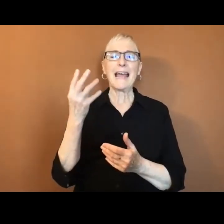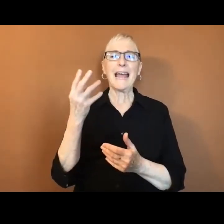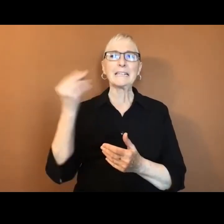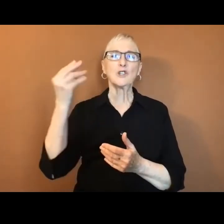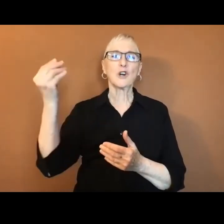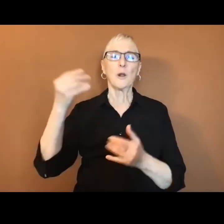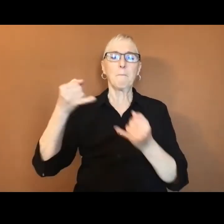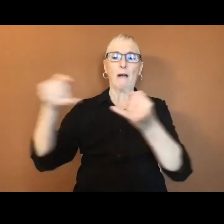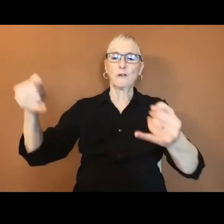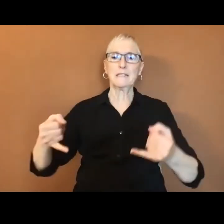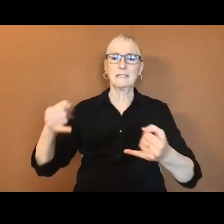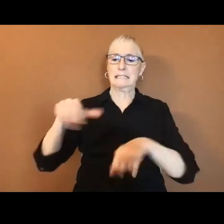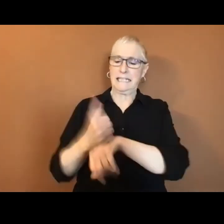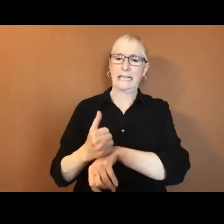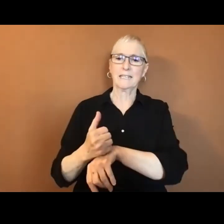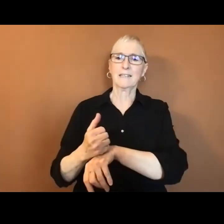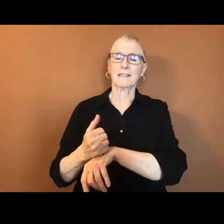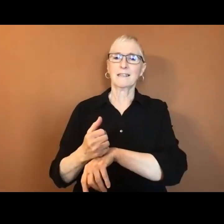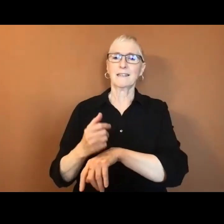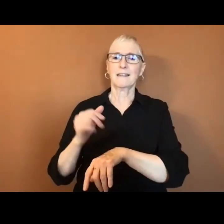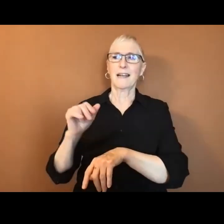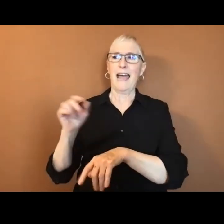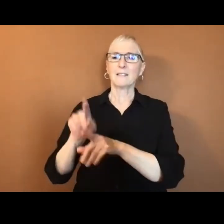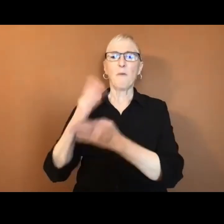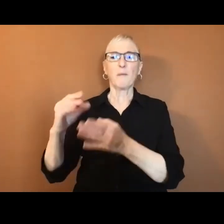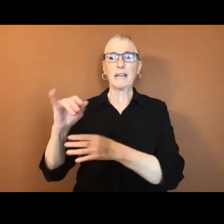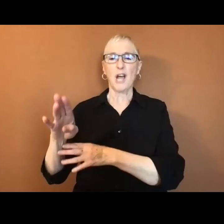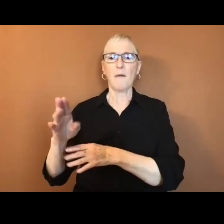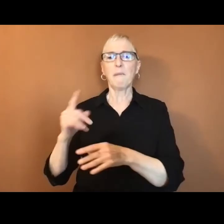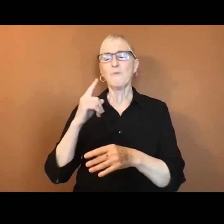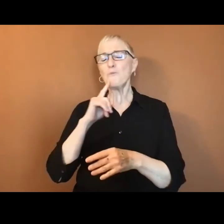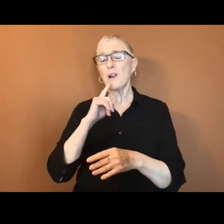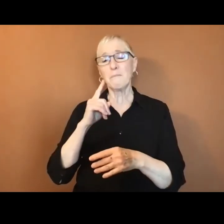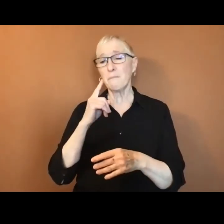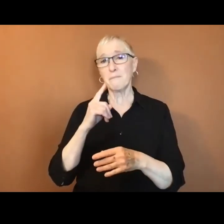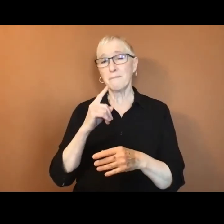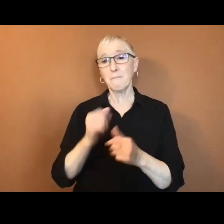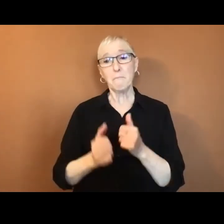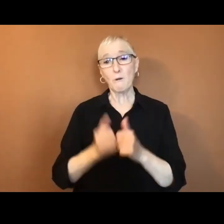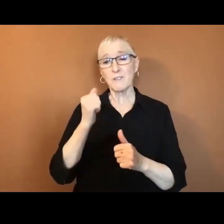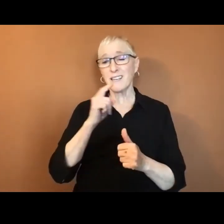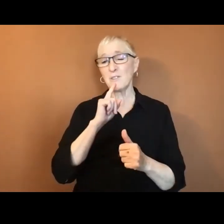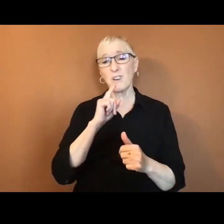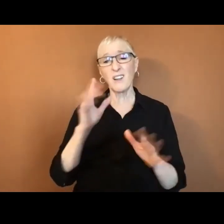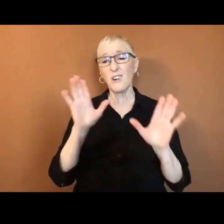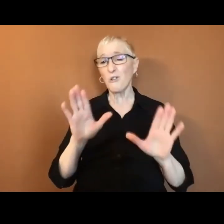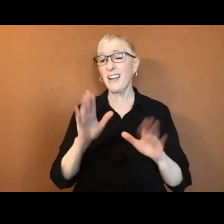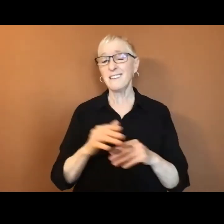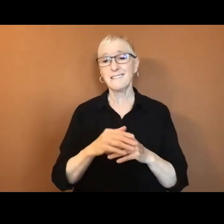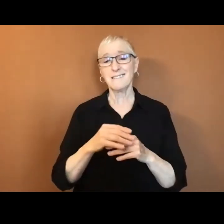having that be a part of the job, but for the most part, it's tremendous to be able to